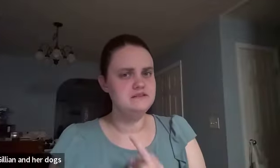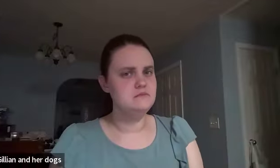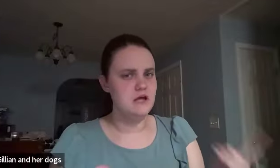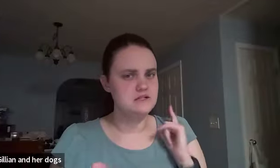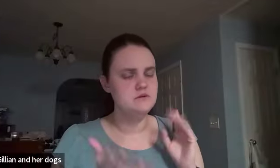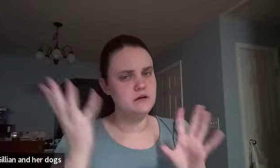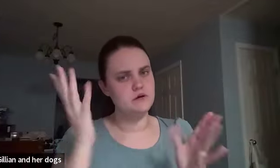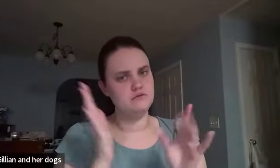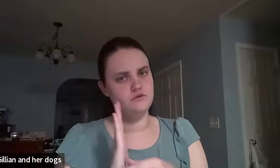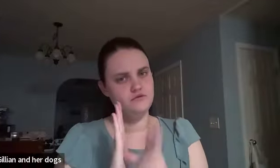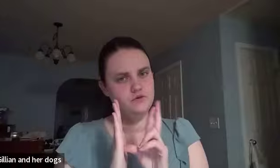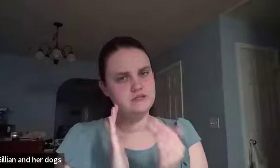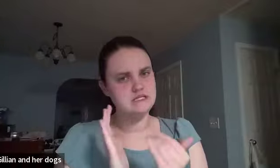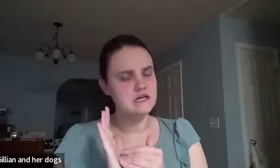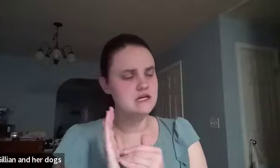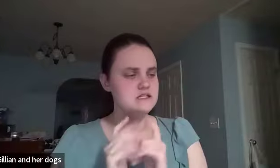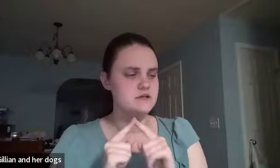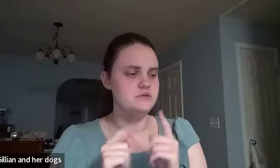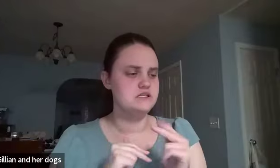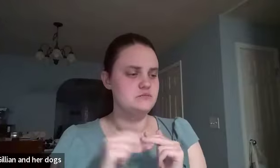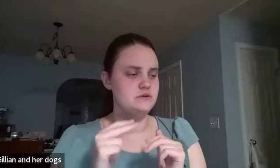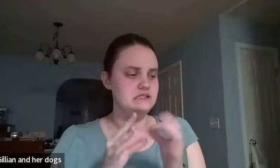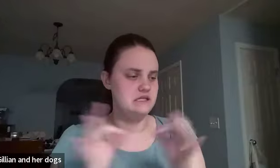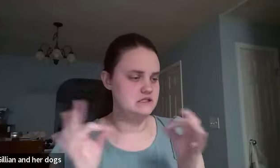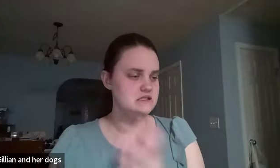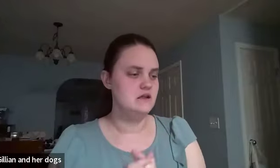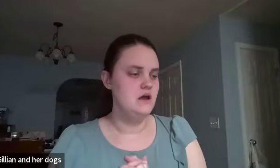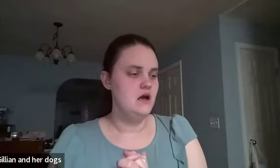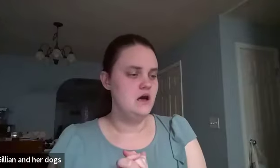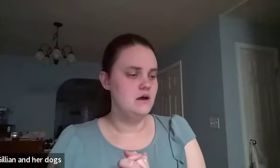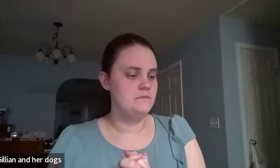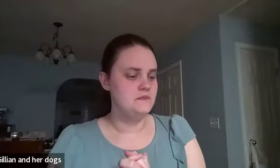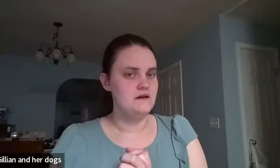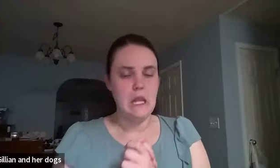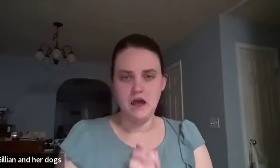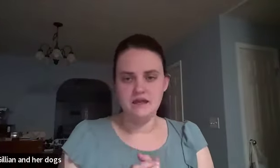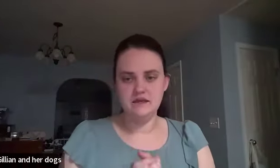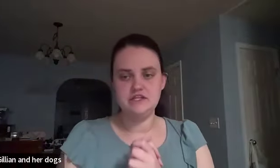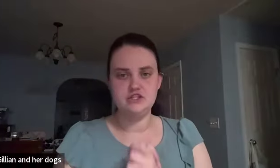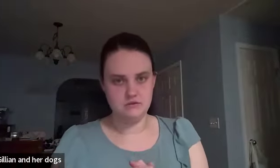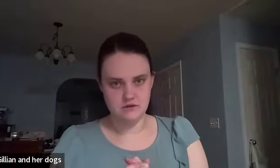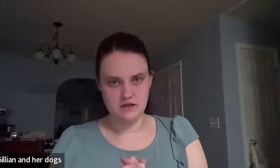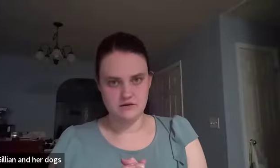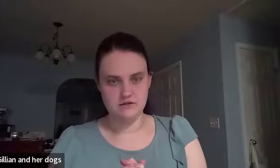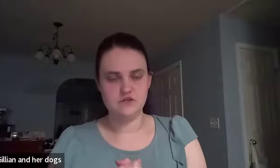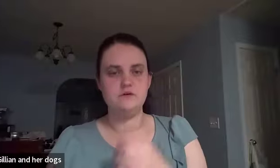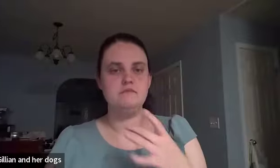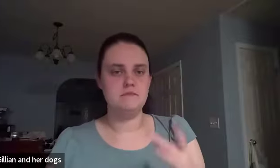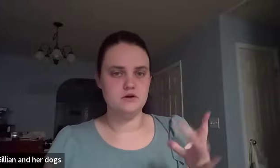did them last week, but I'm going to review with these again, especially because they're building sentences. Um, like and don't like. So if you remember,